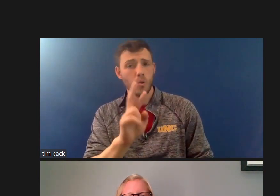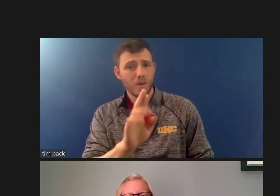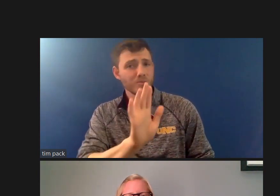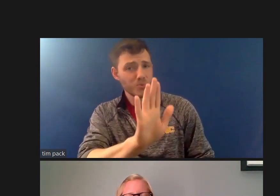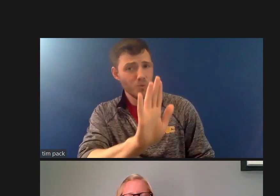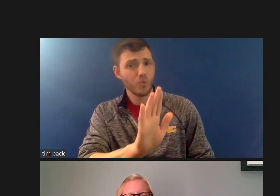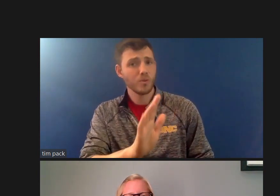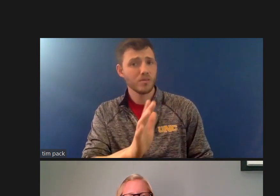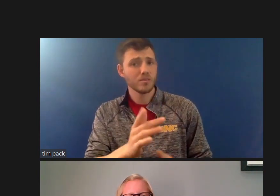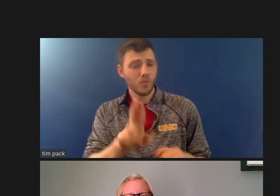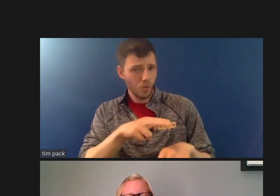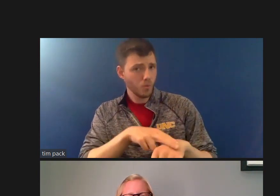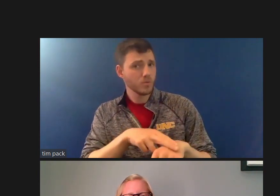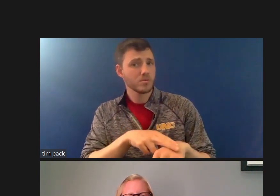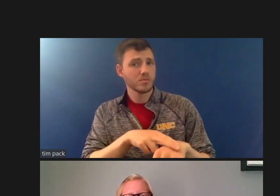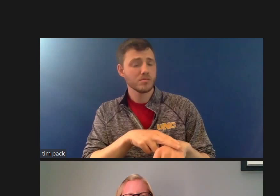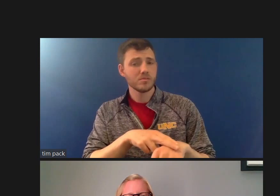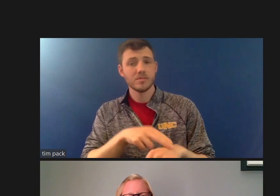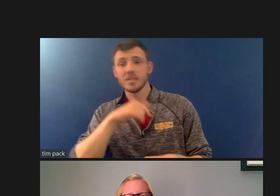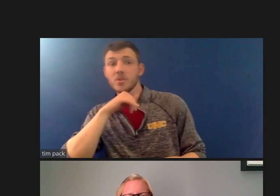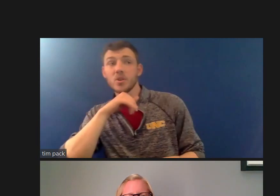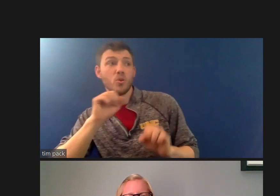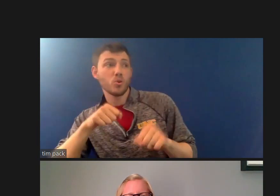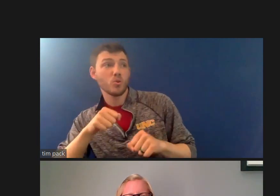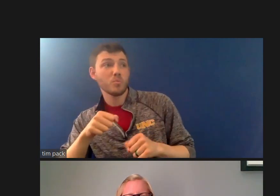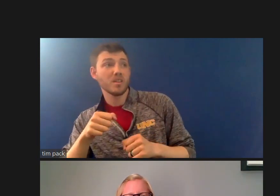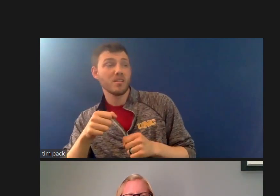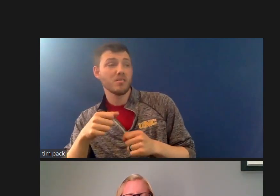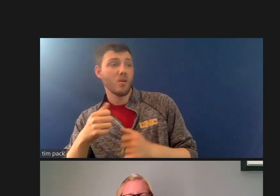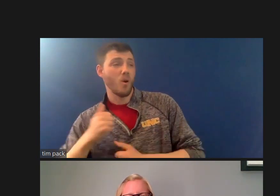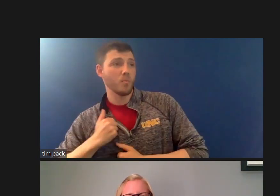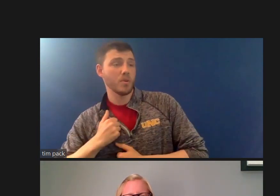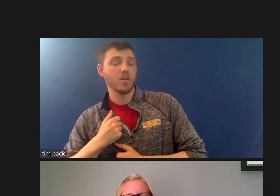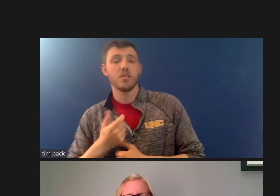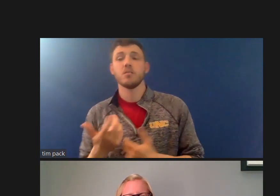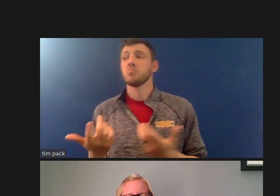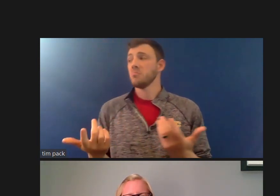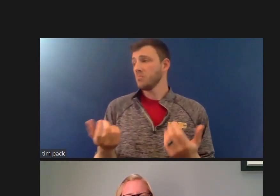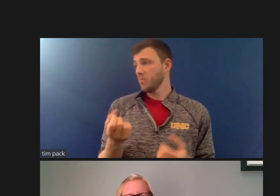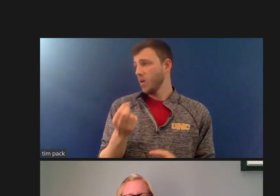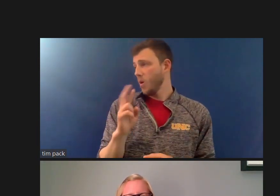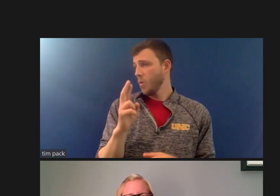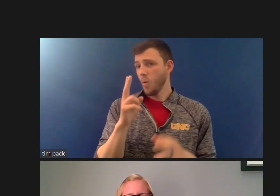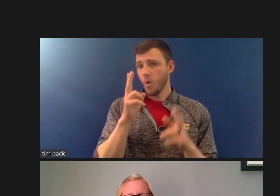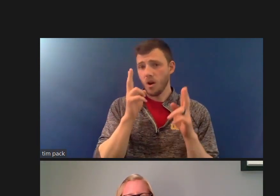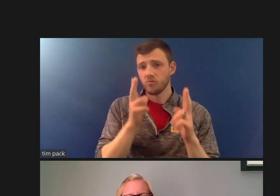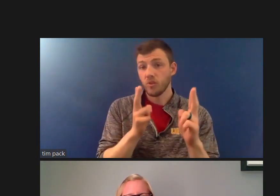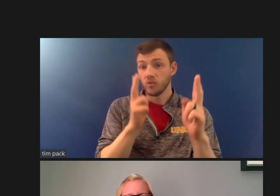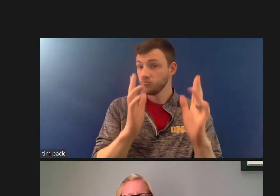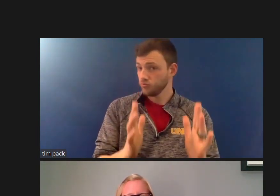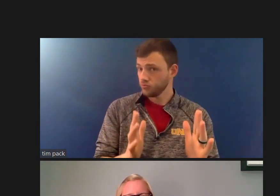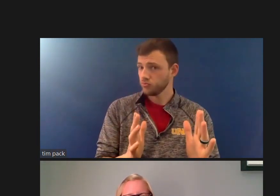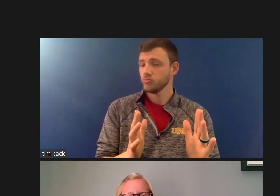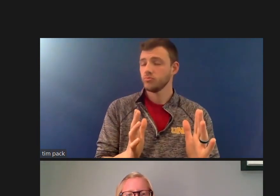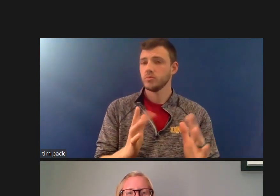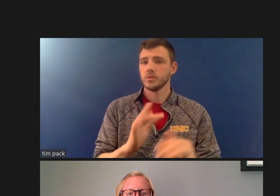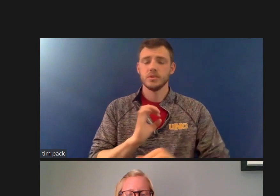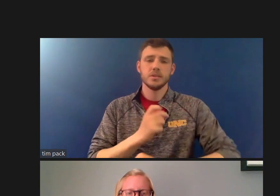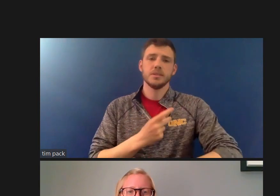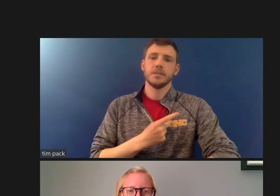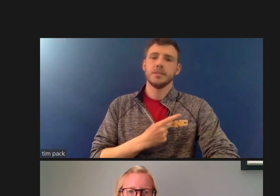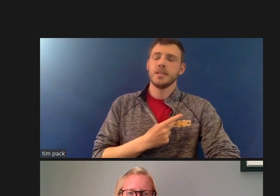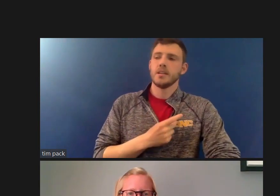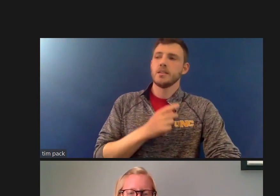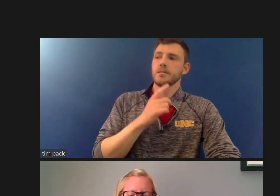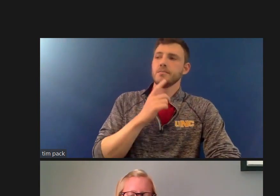the army. Or hunters. They could be. The suffusion drained away from Jack's face. Ralph waved again